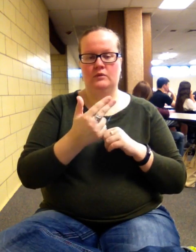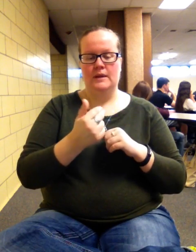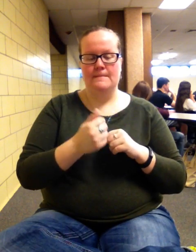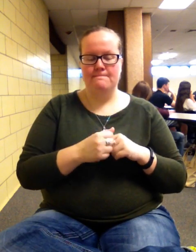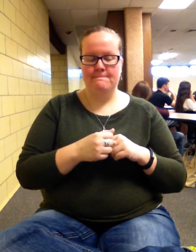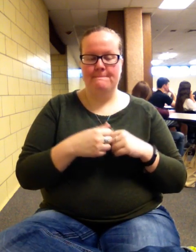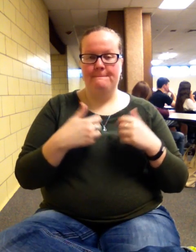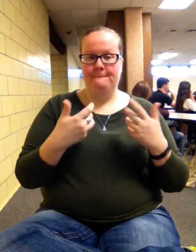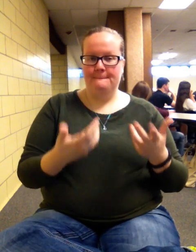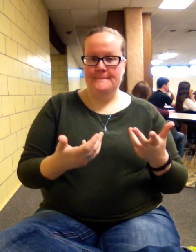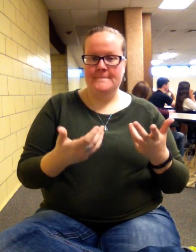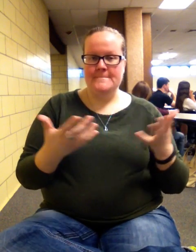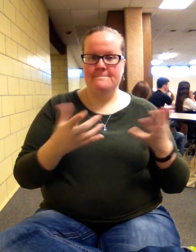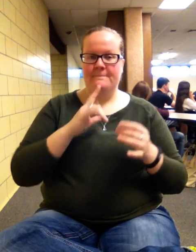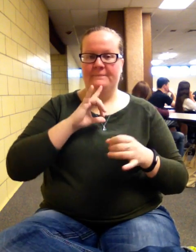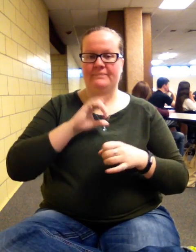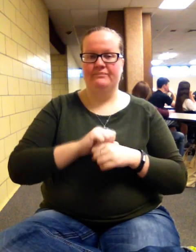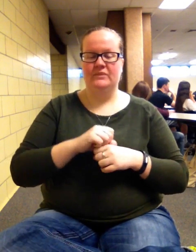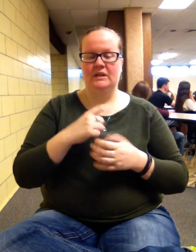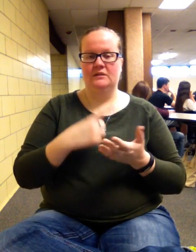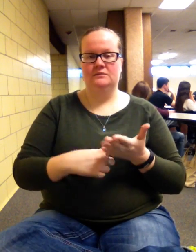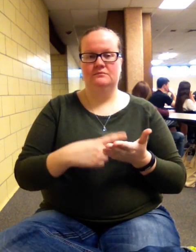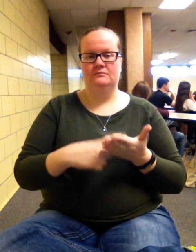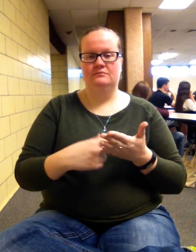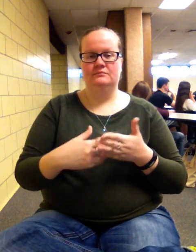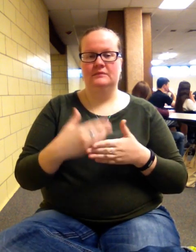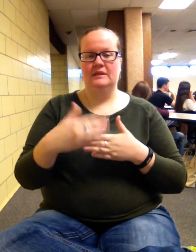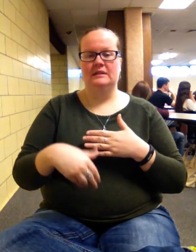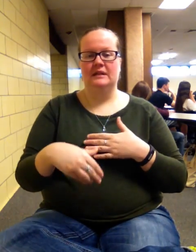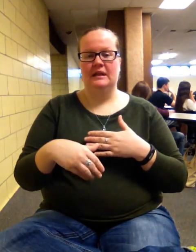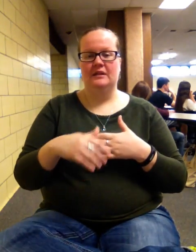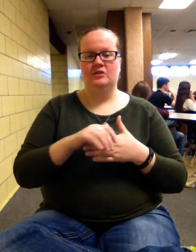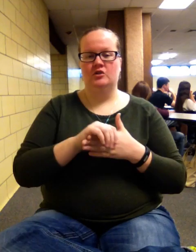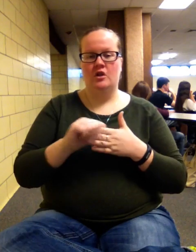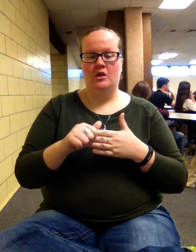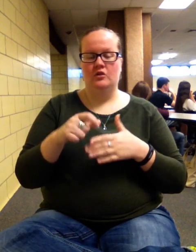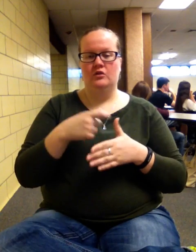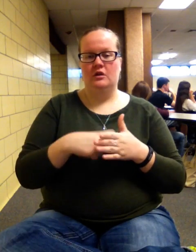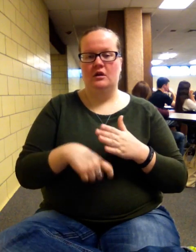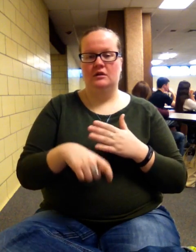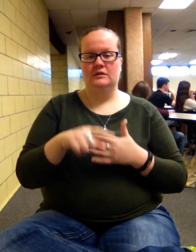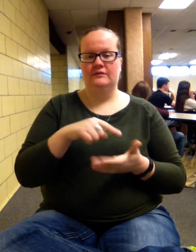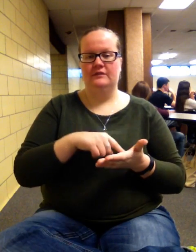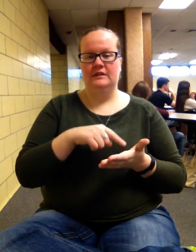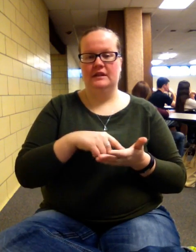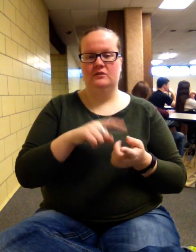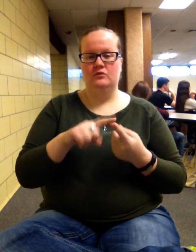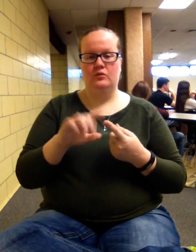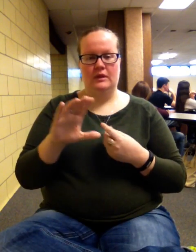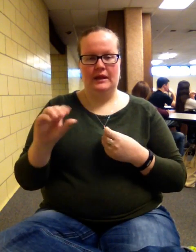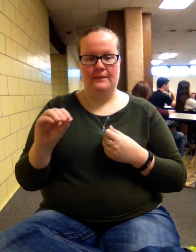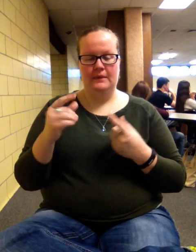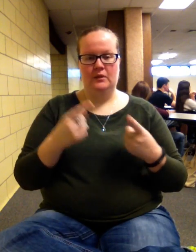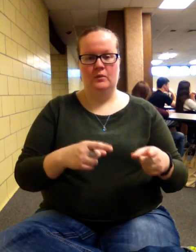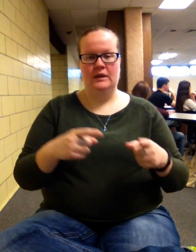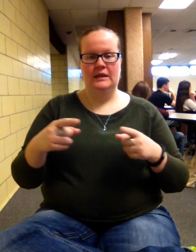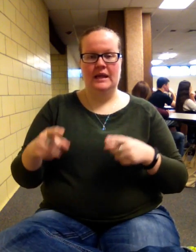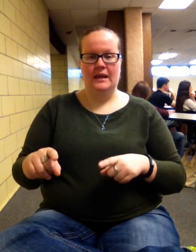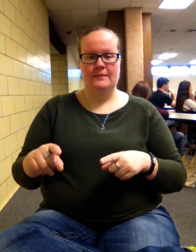So what we're really talking about is the next dollar cost of debt to the company. So what's happening is that if